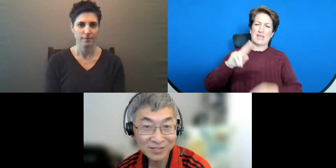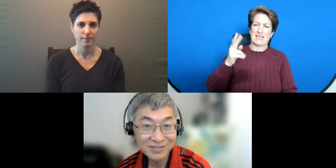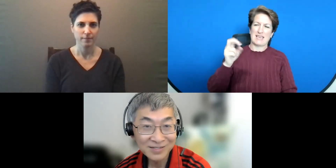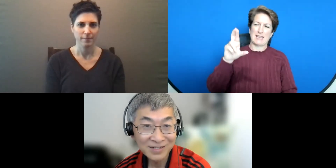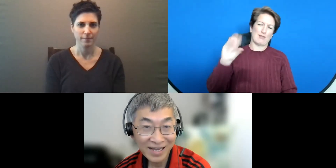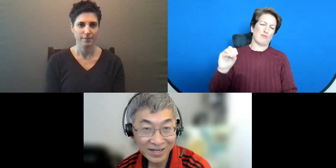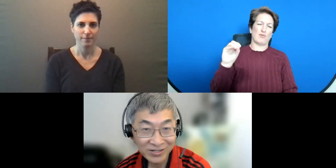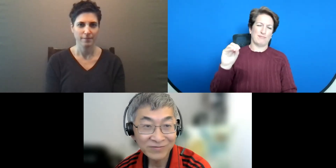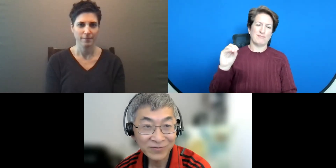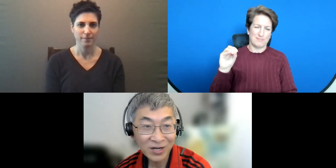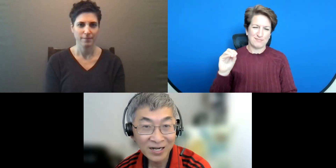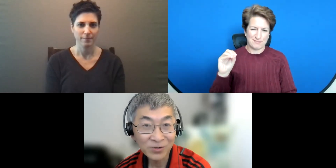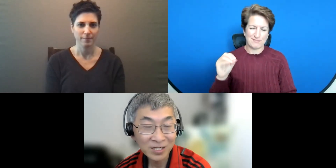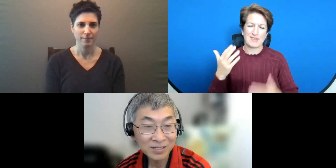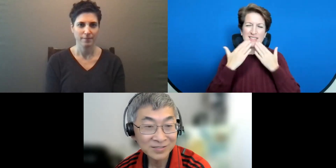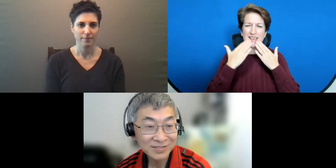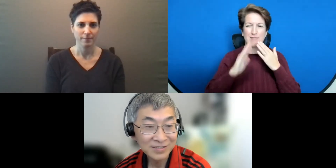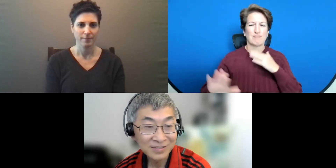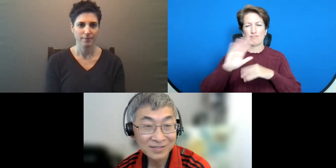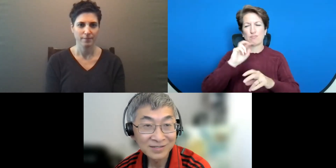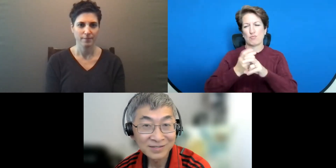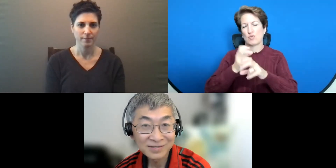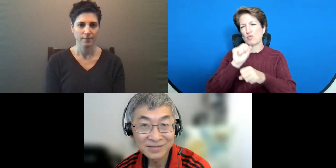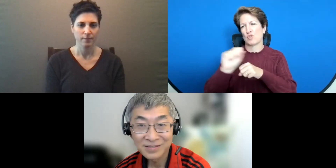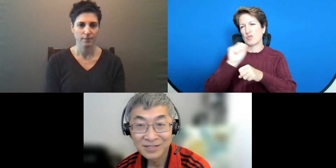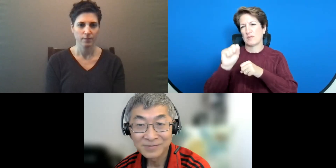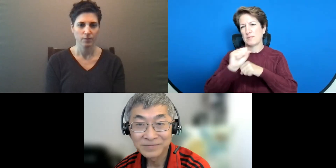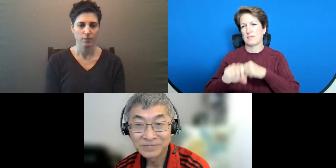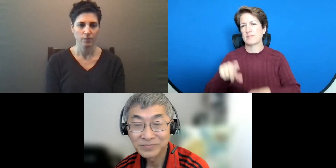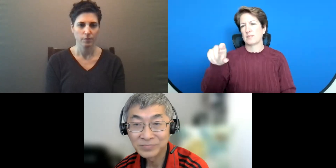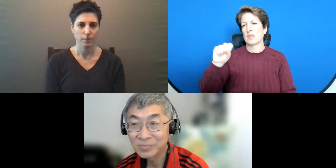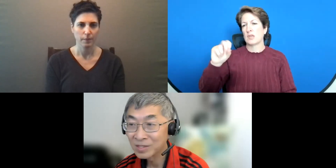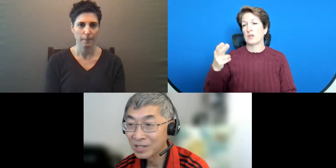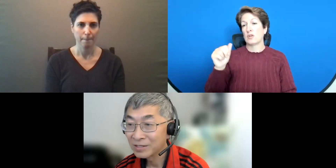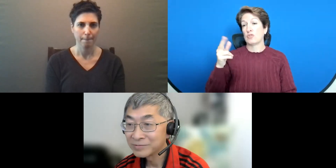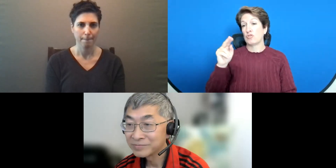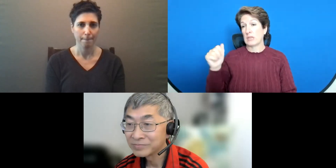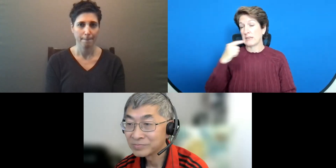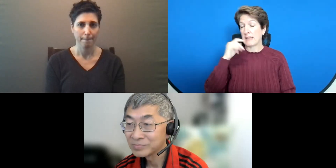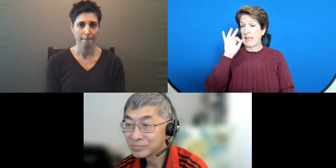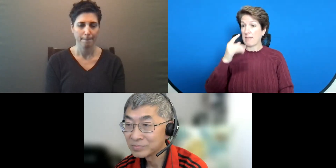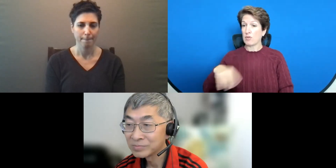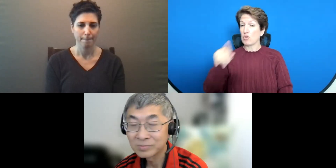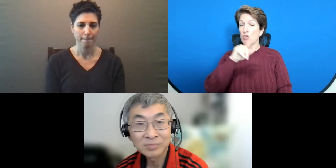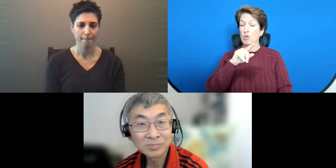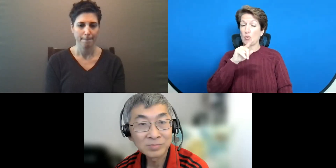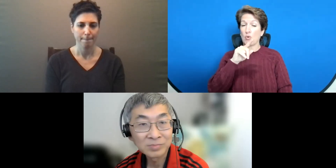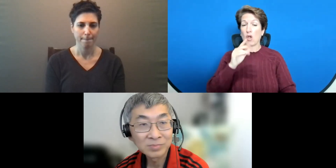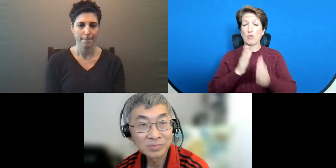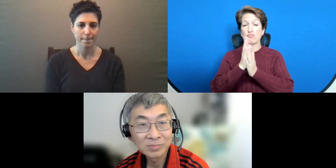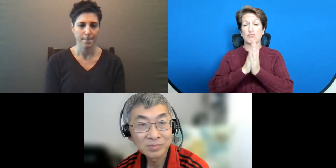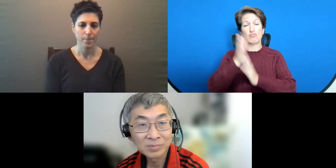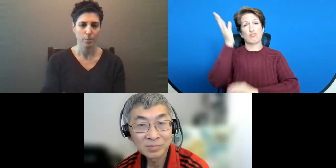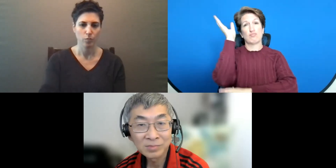book. Thank you for your hard work. If any one of you would be interested in being a speaker at one of the upcoming